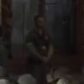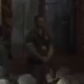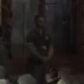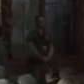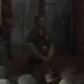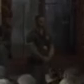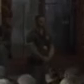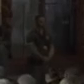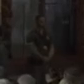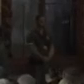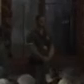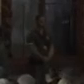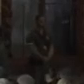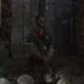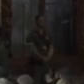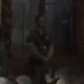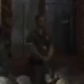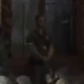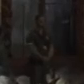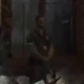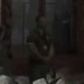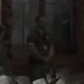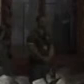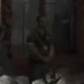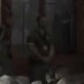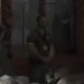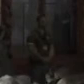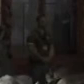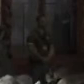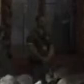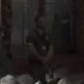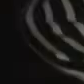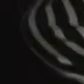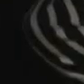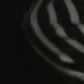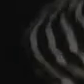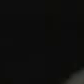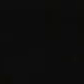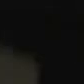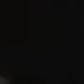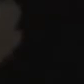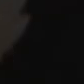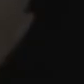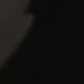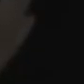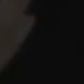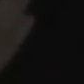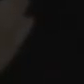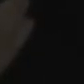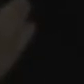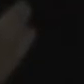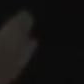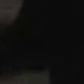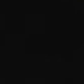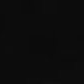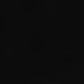in the knowledge and in the love of God. And may the blessing of God, the Creator who gives us life, God the Redeemer